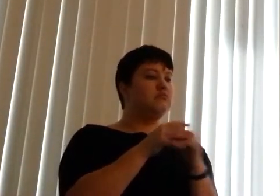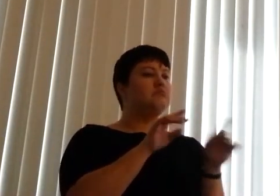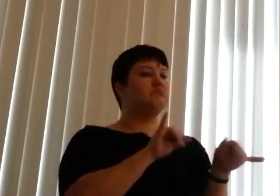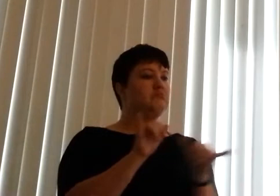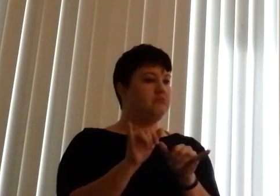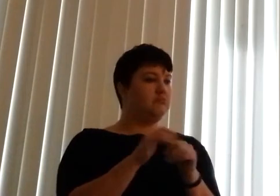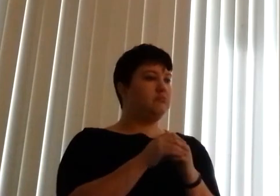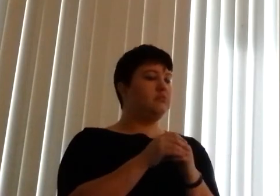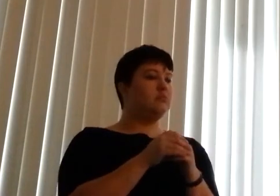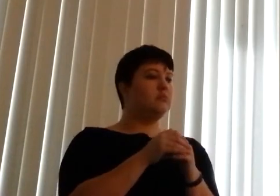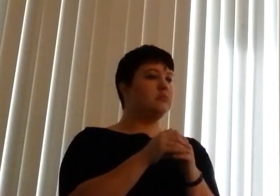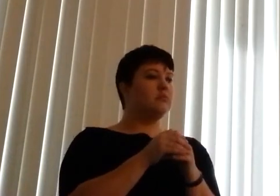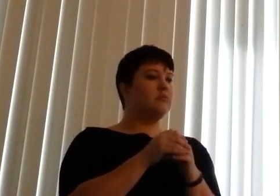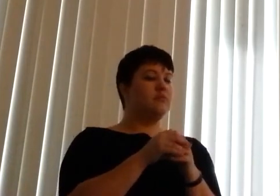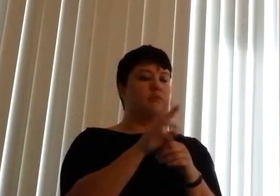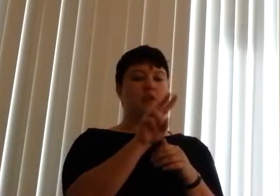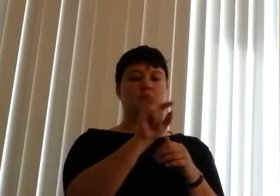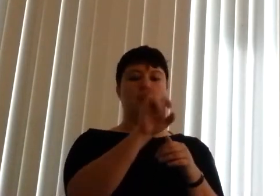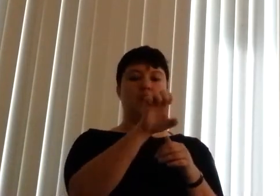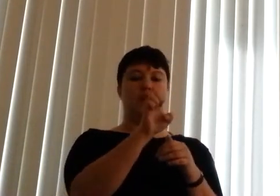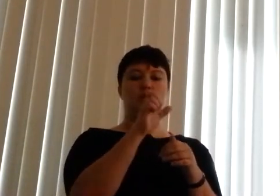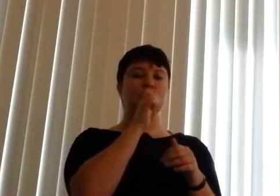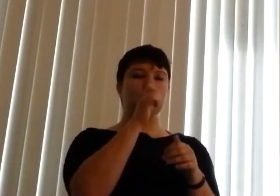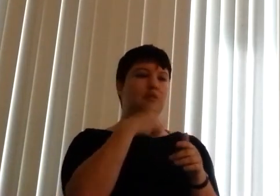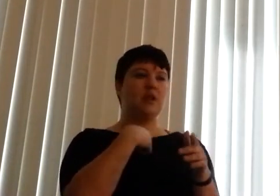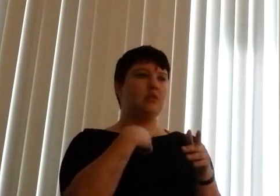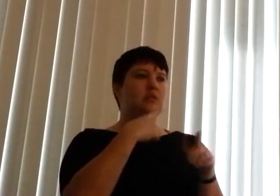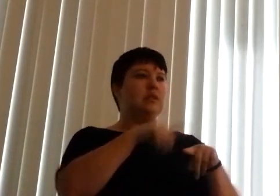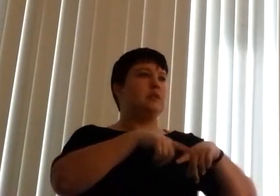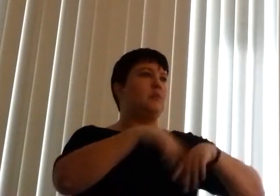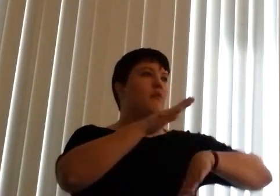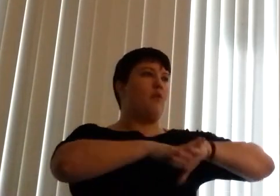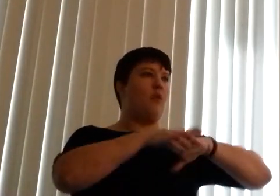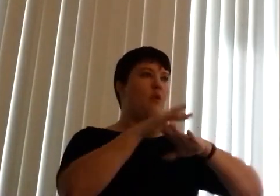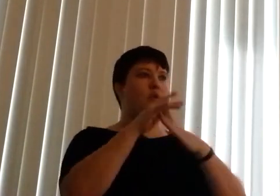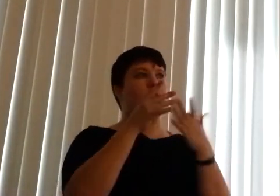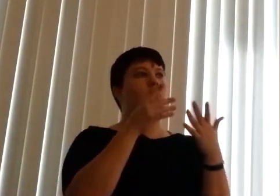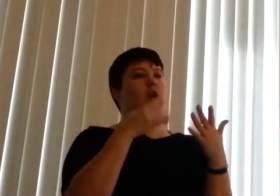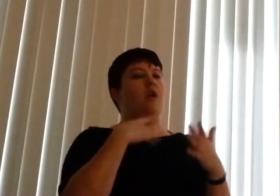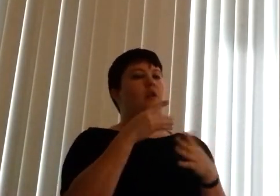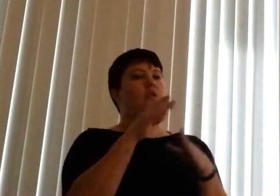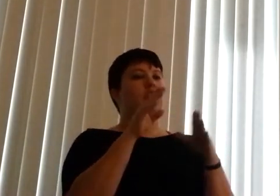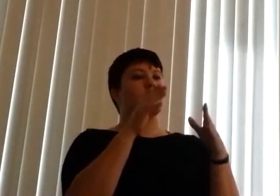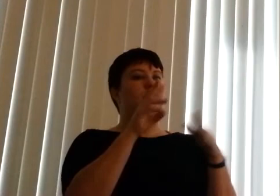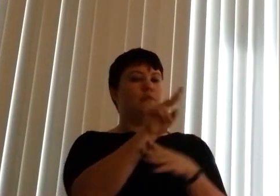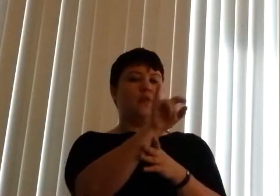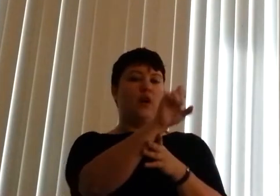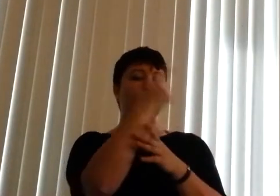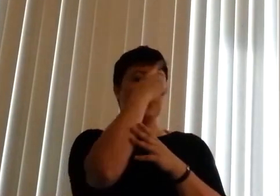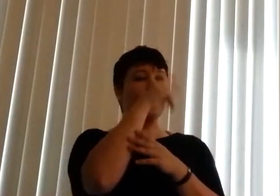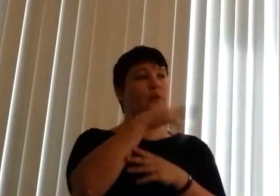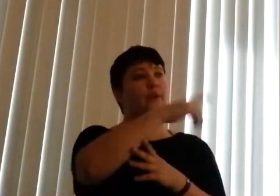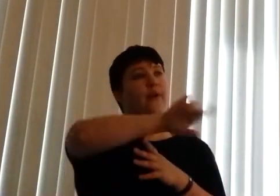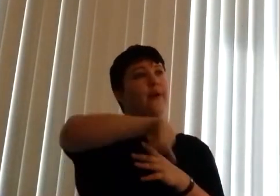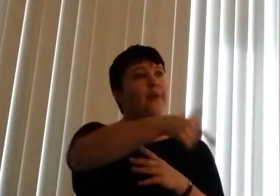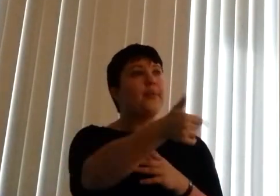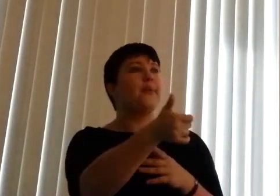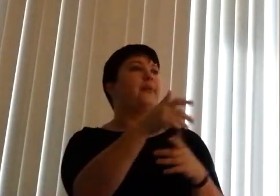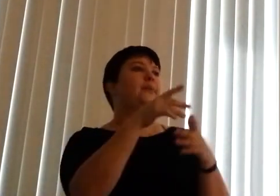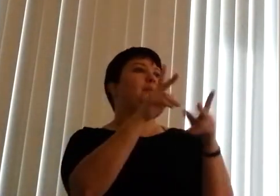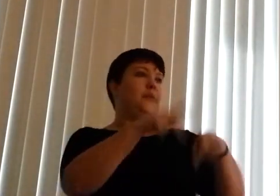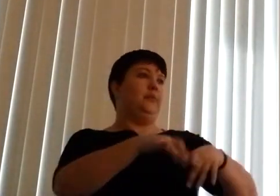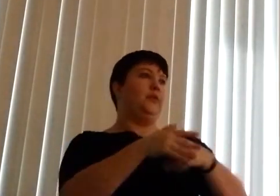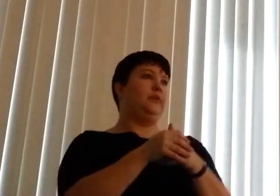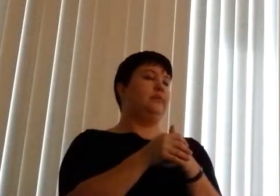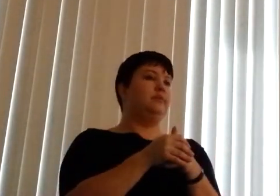Also, the value doesn't vary on the being's instrumental value to others or its impersonal value. By